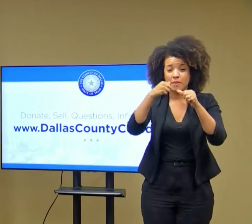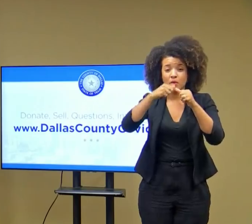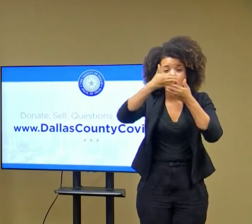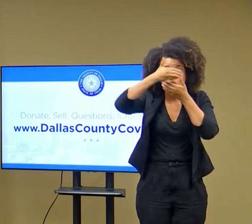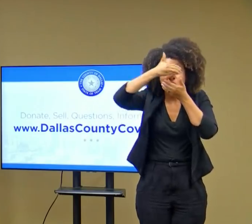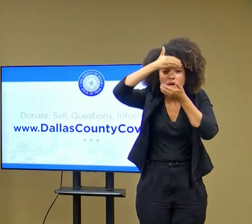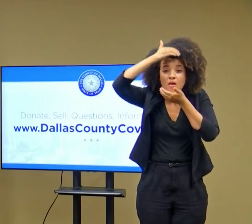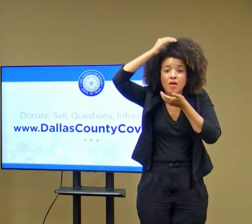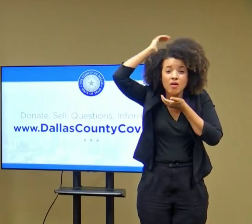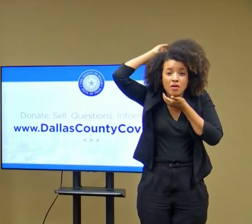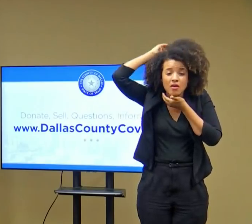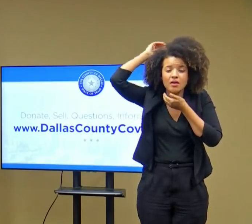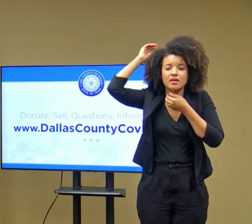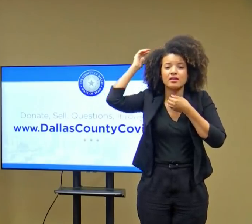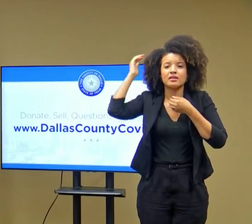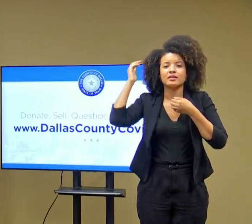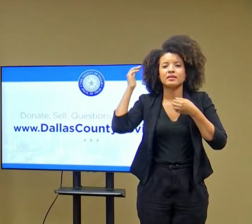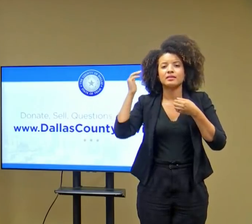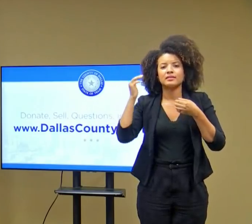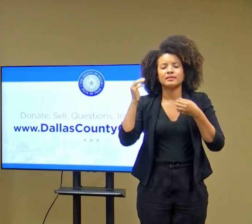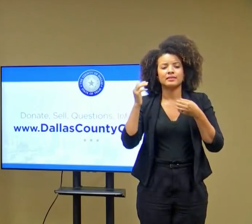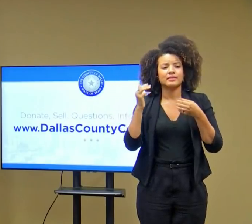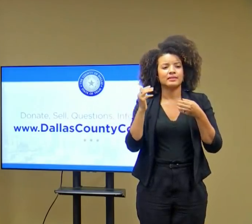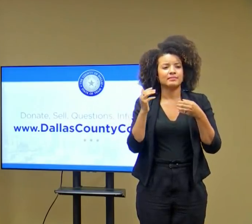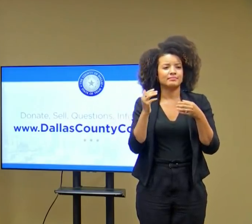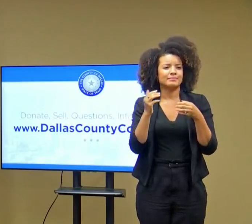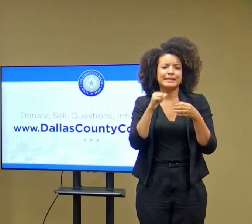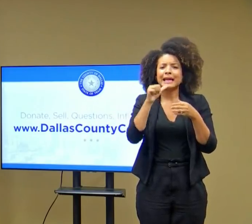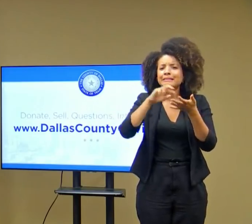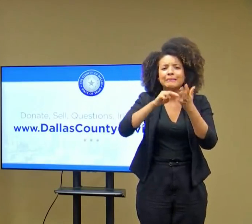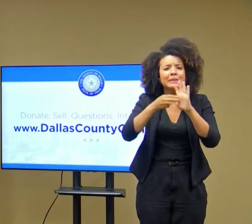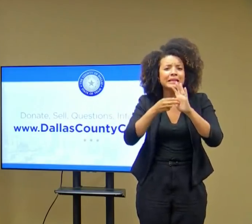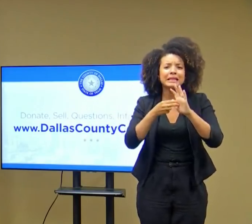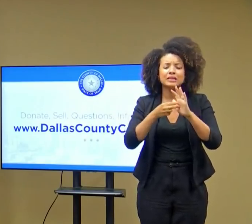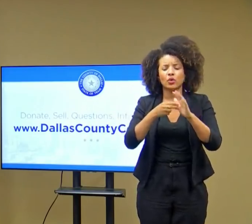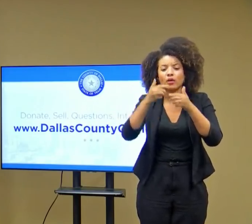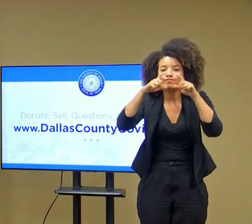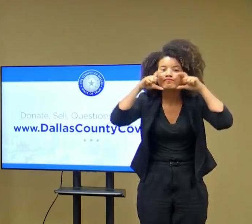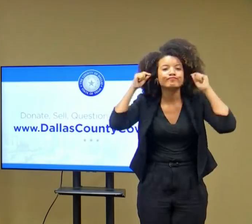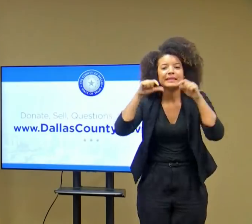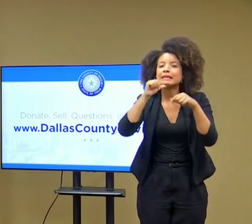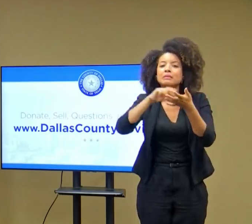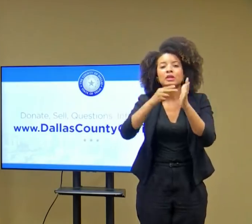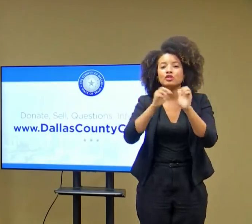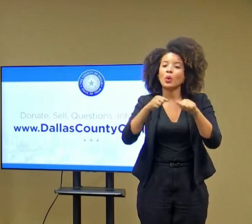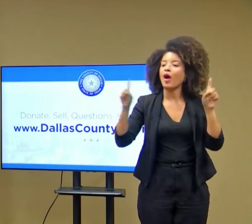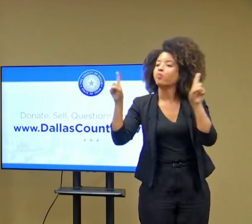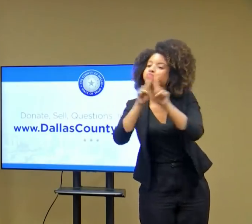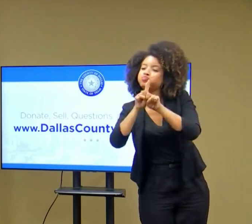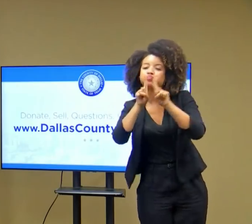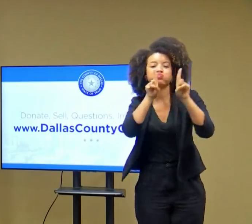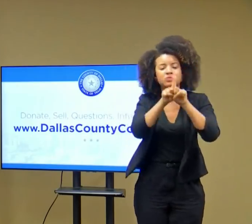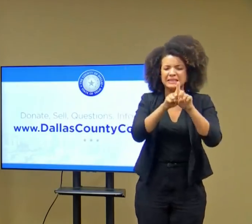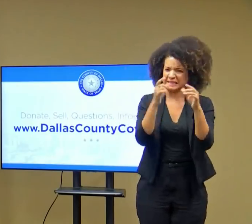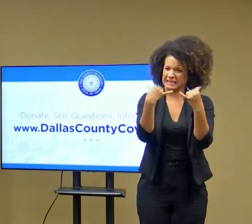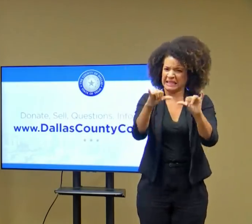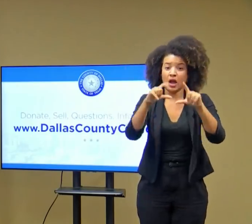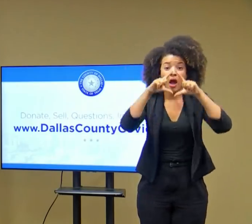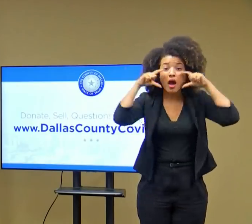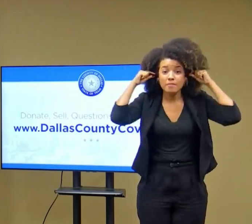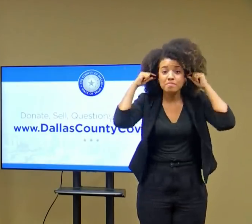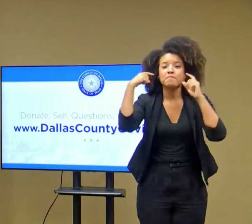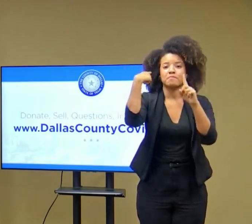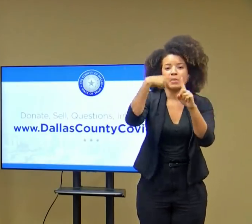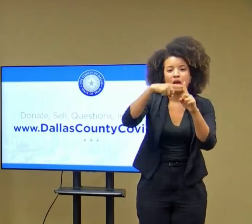does not mean you need to stay less than 6 feet away. You still need to maintain that 6 foot distance. If